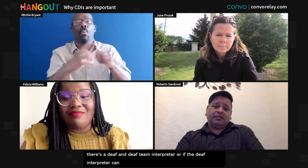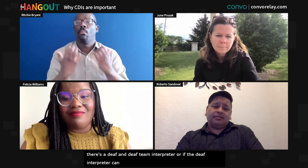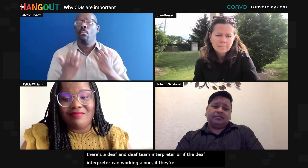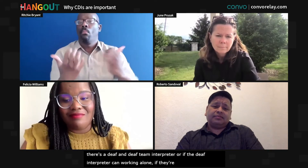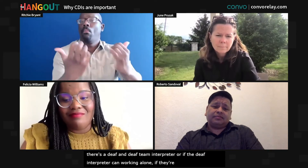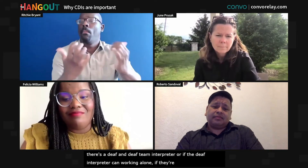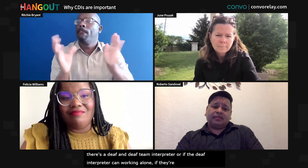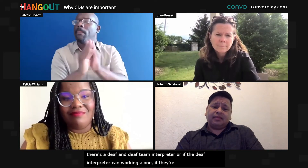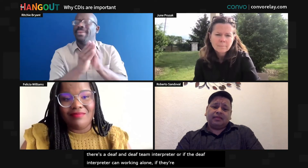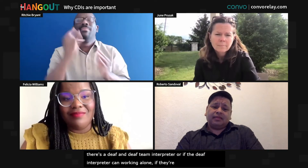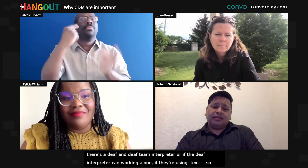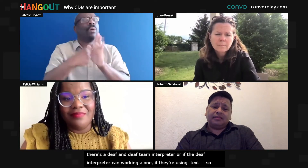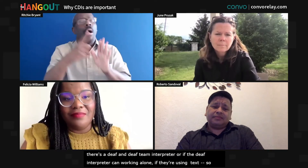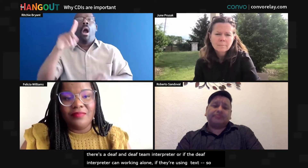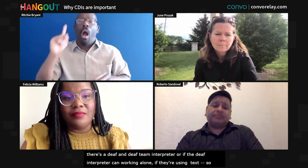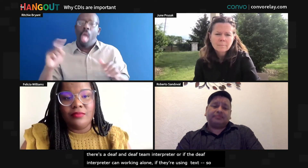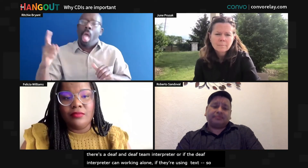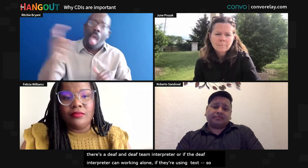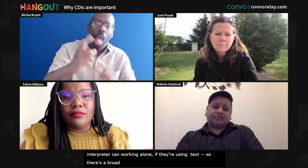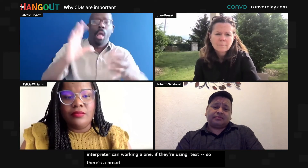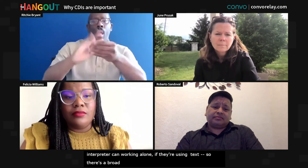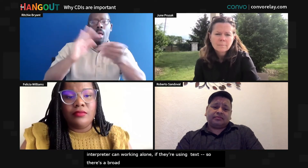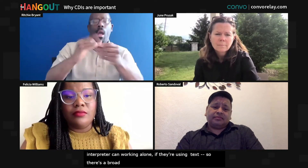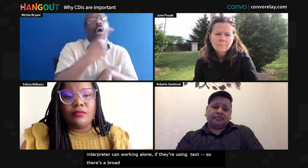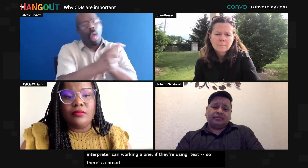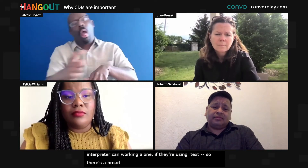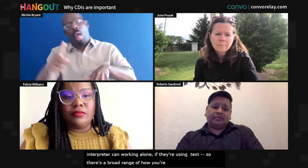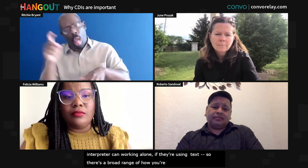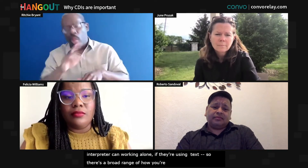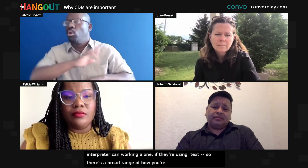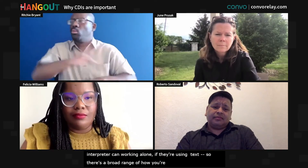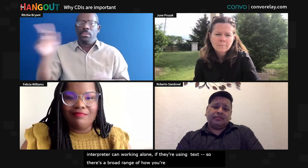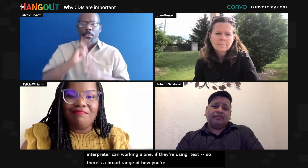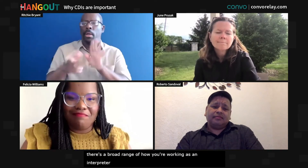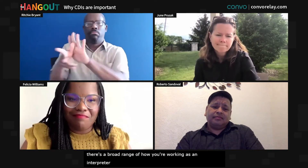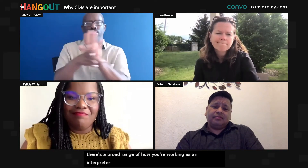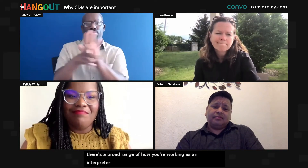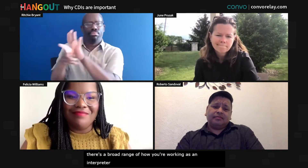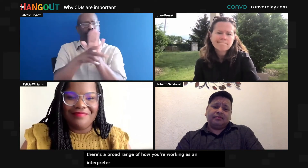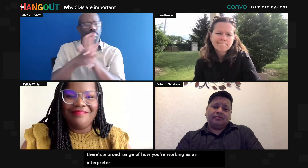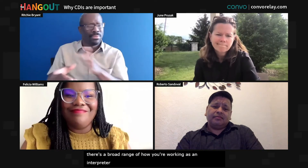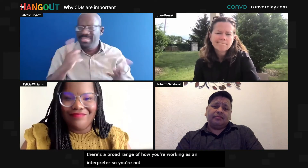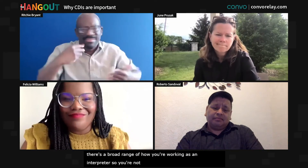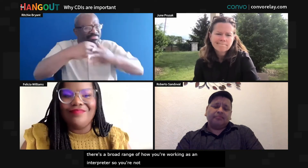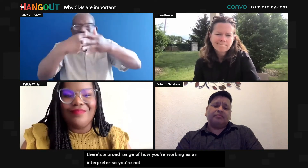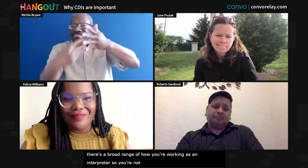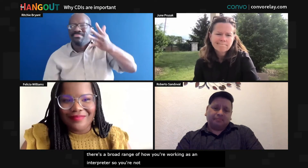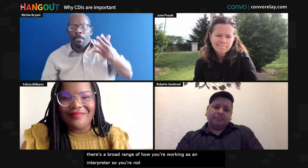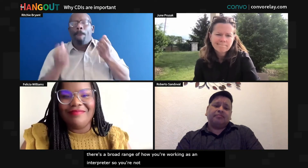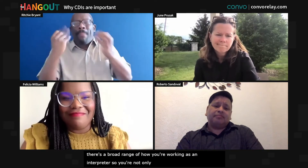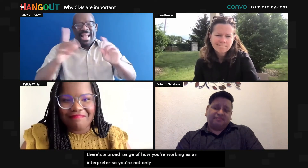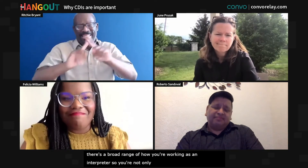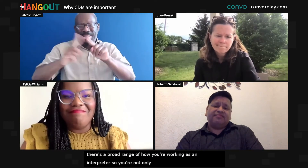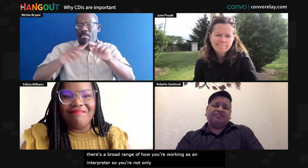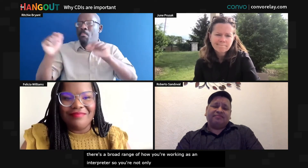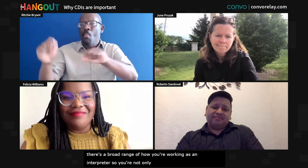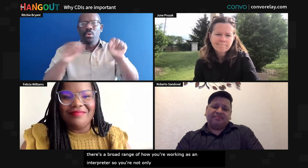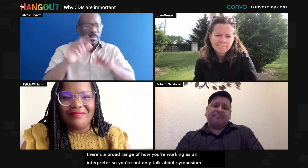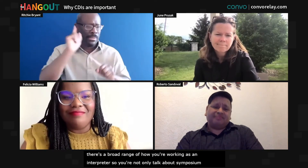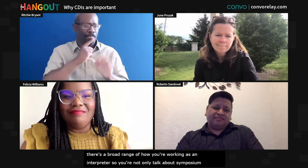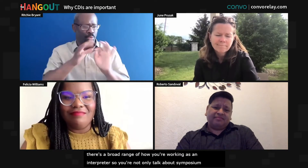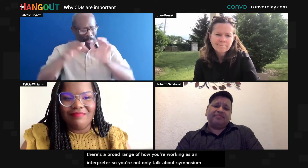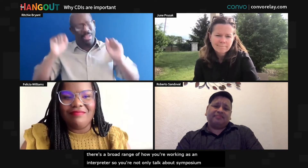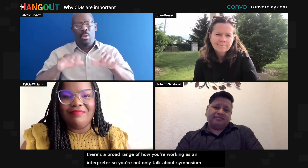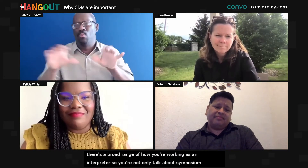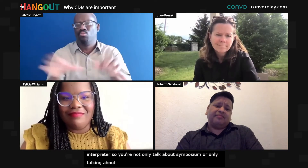broad range of how you're working as an interpreter. So you're not only talking about symposiums, or you're not only talking about getting in front of the group, you're also talking